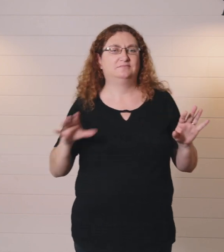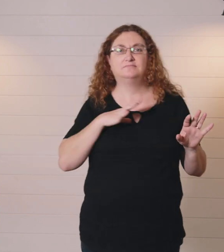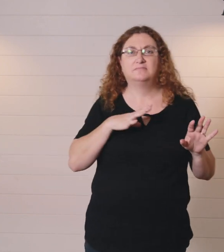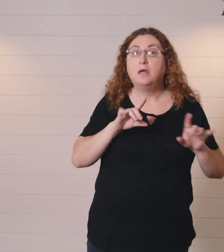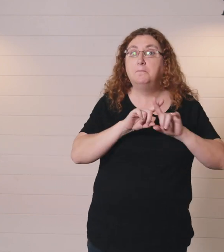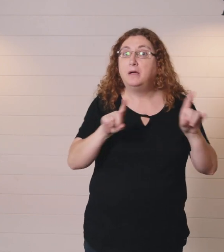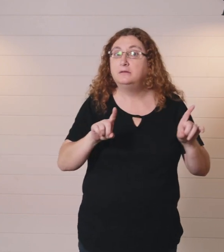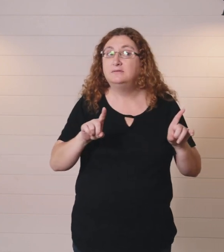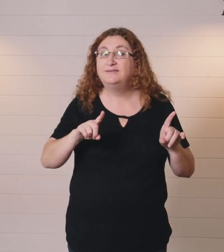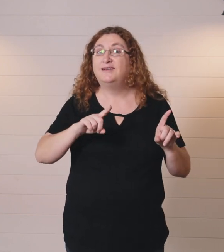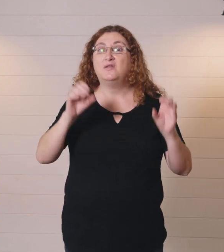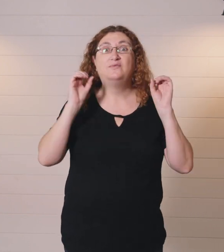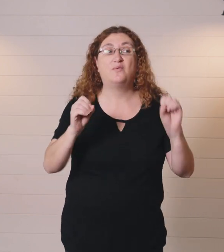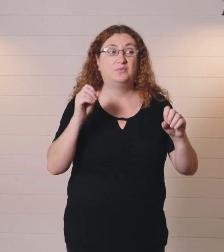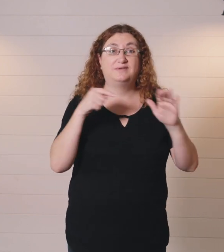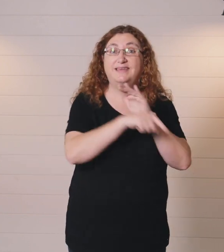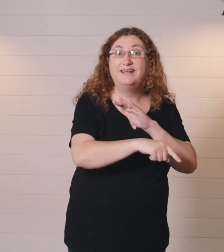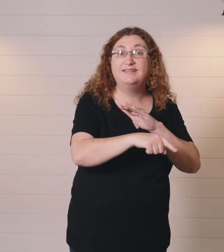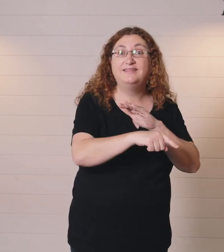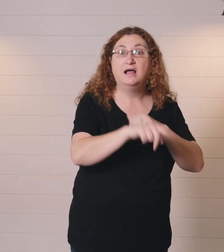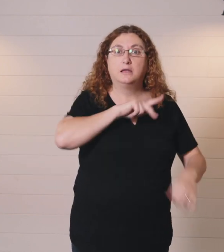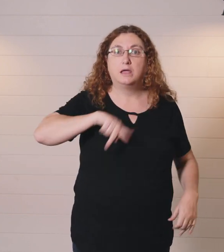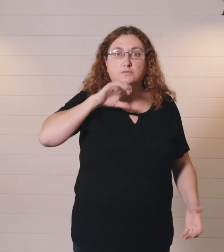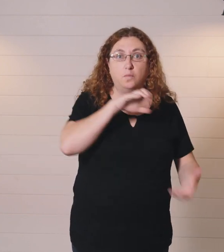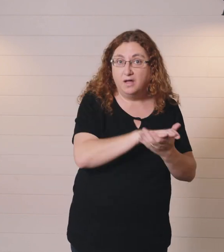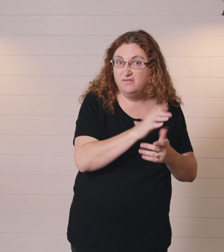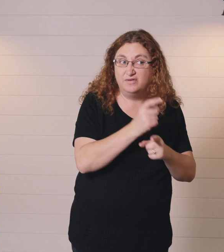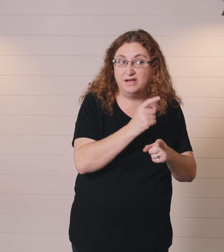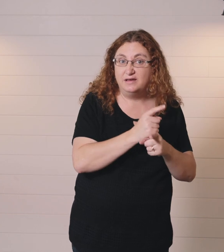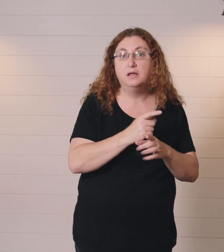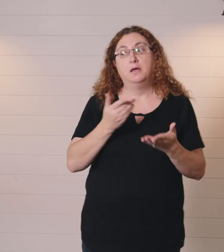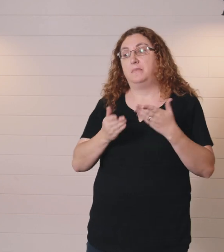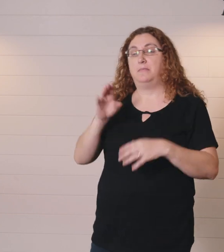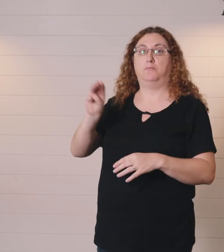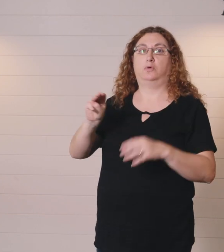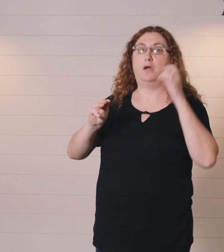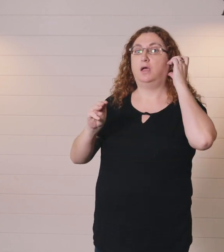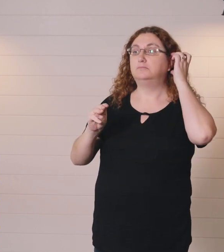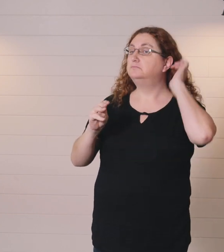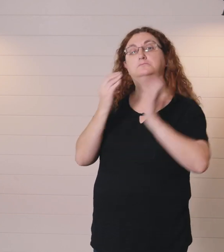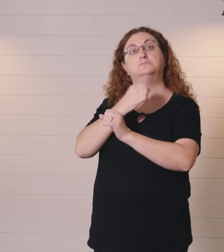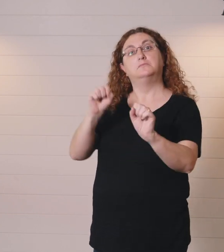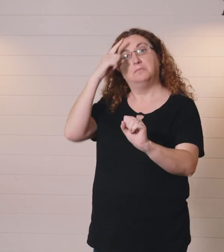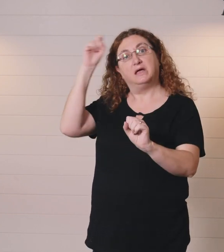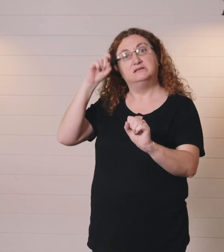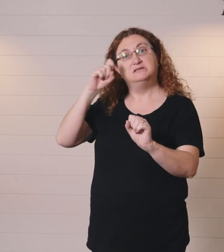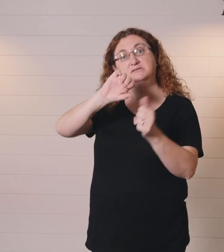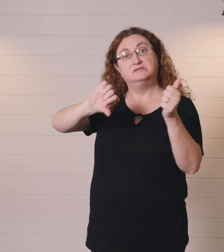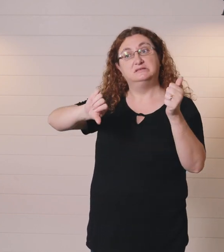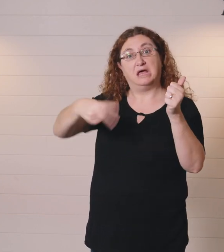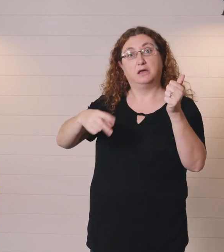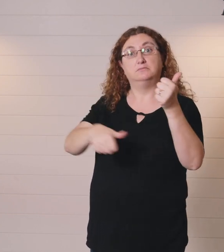touch the king's wife, would they? And Mordecai might receive diplomatic immunity because he was now second